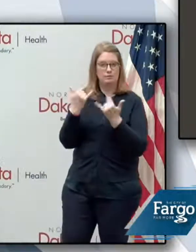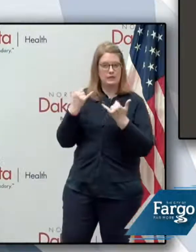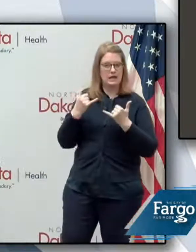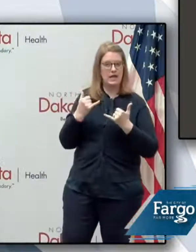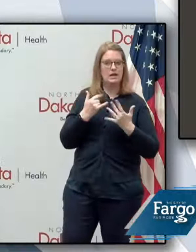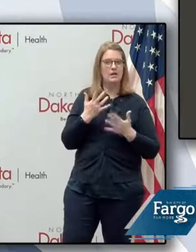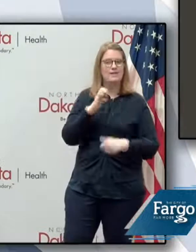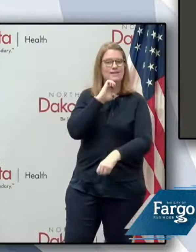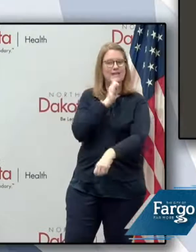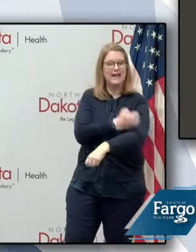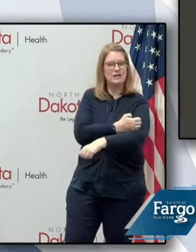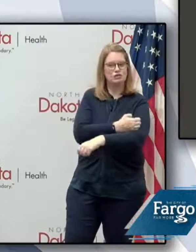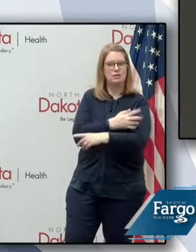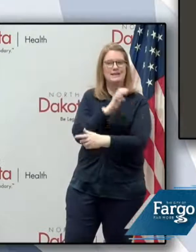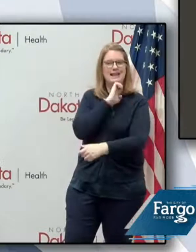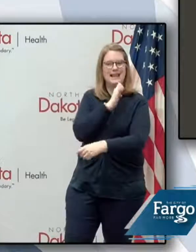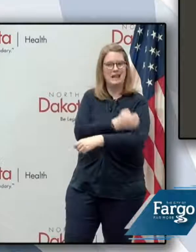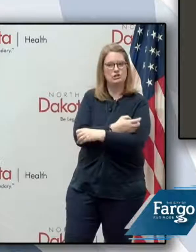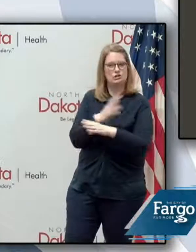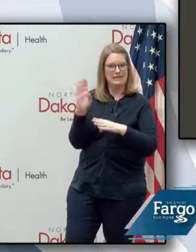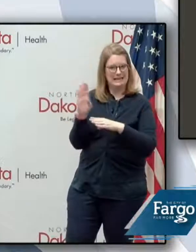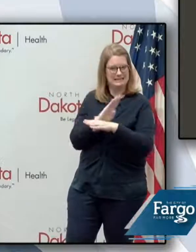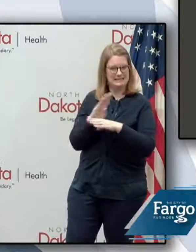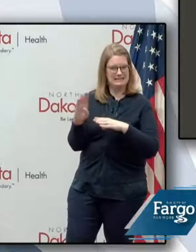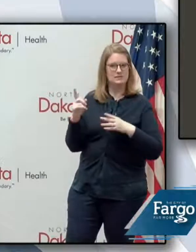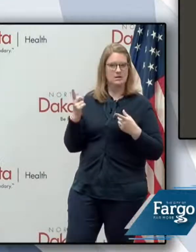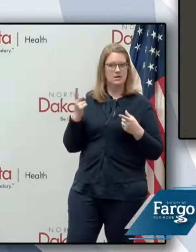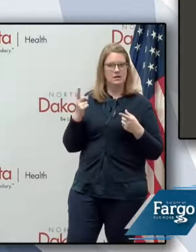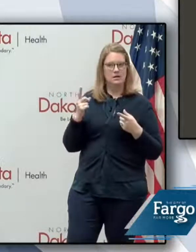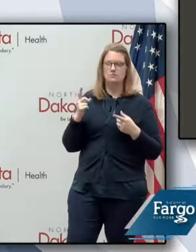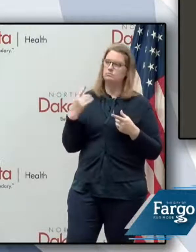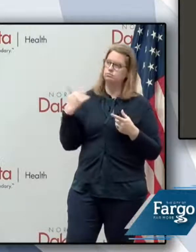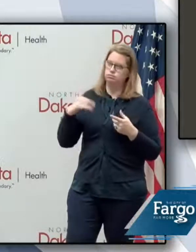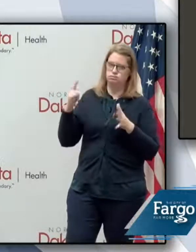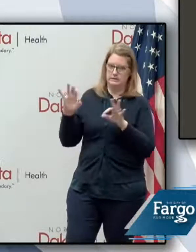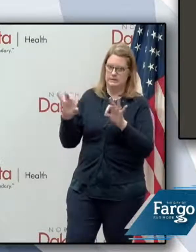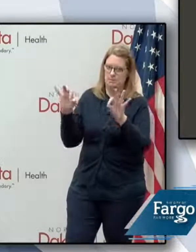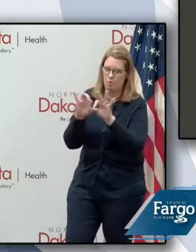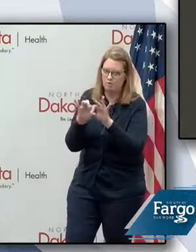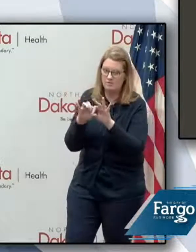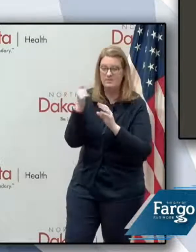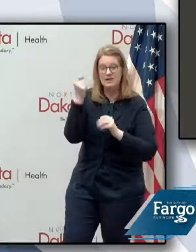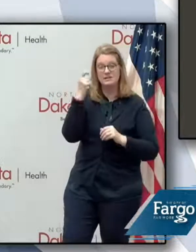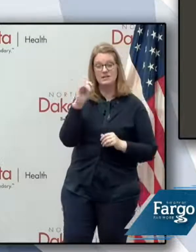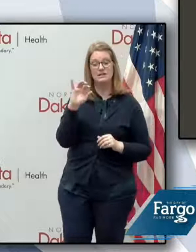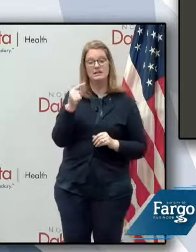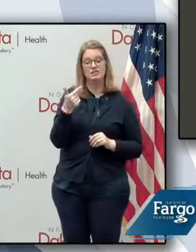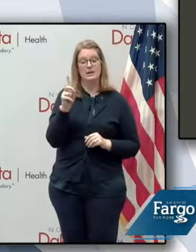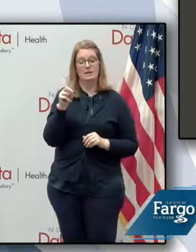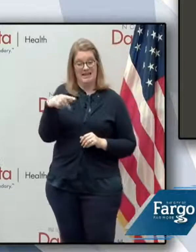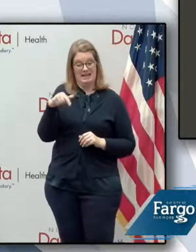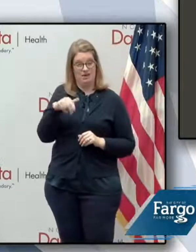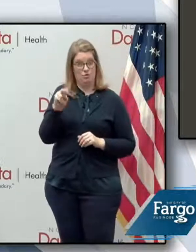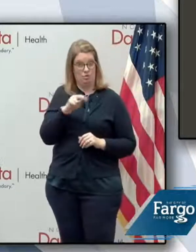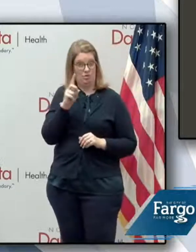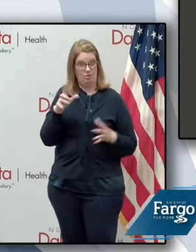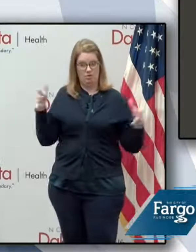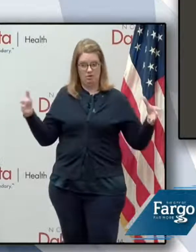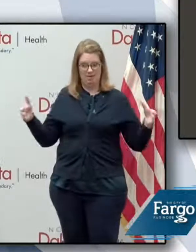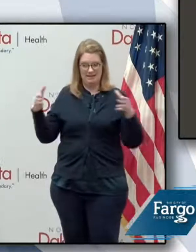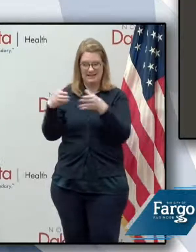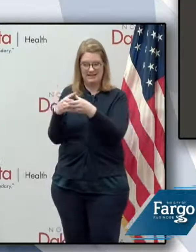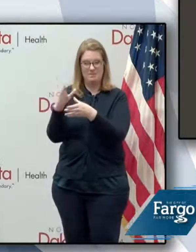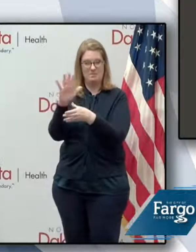the energy industry. The energy industry is a critical part. It's about 9% of the GDP in North Dakota, but it